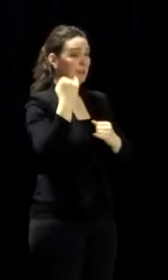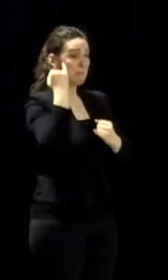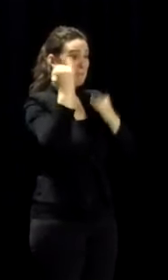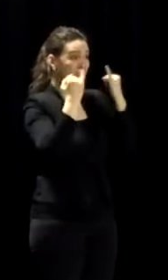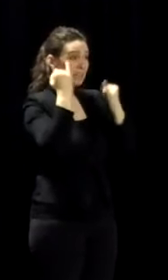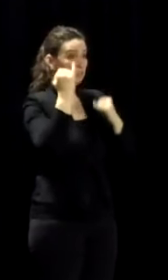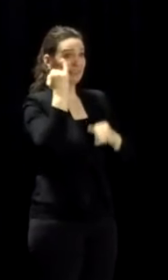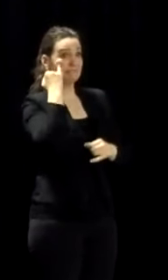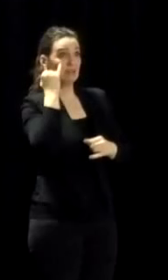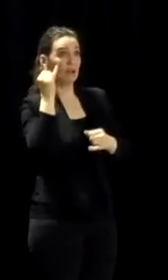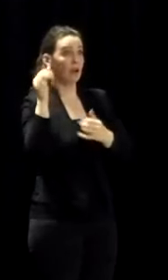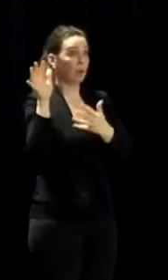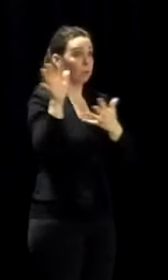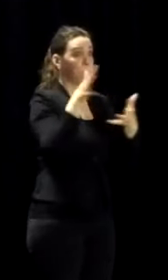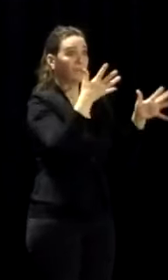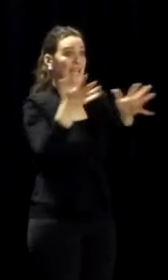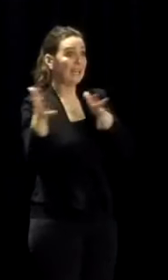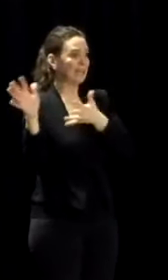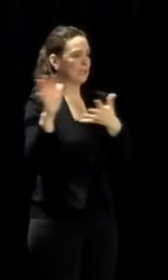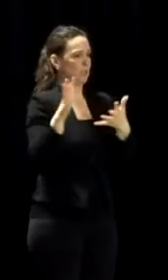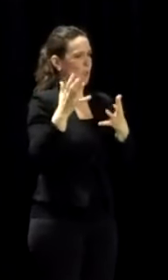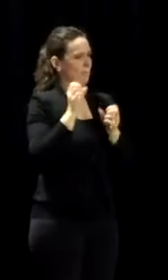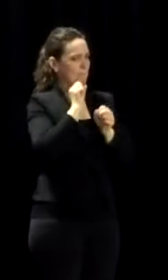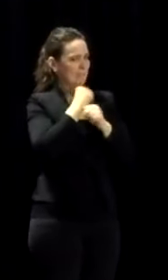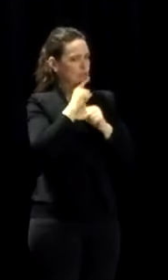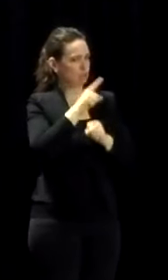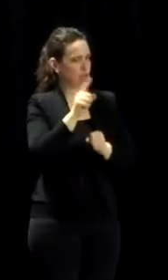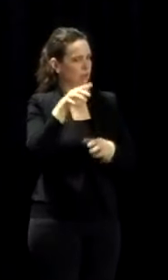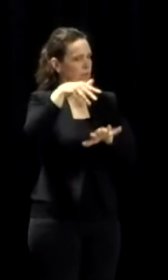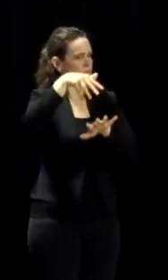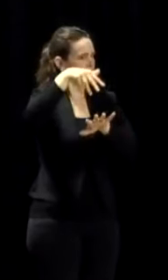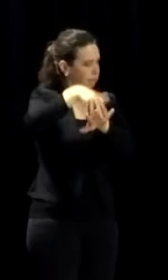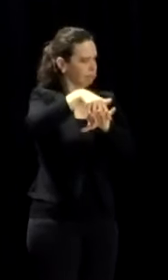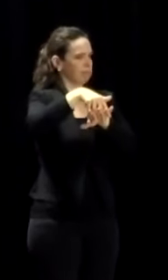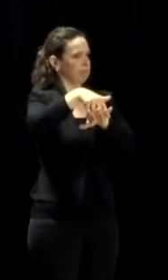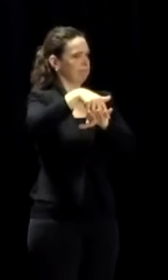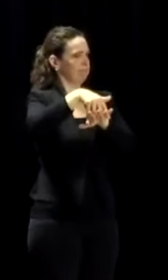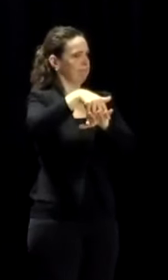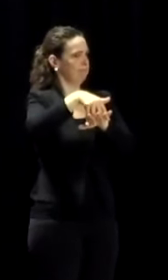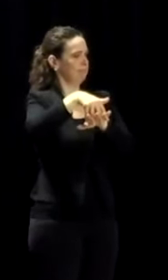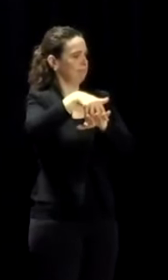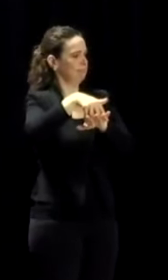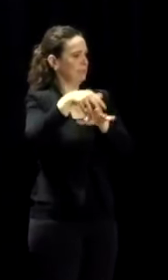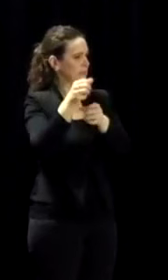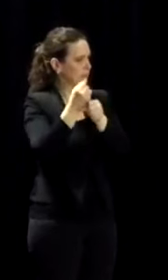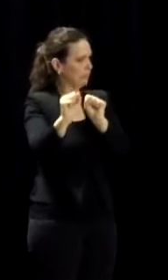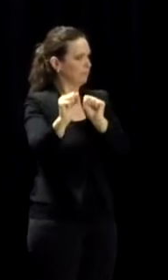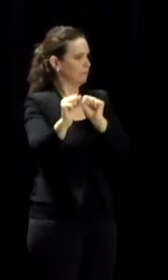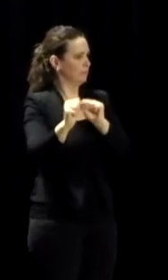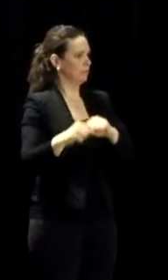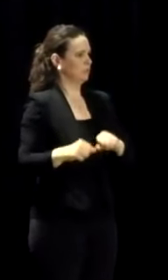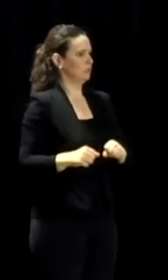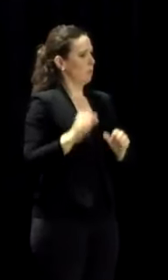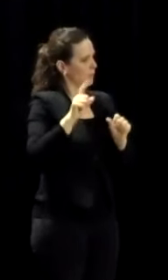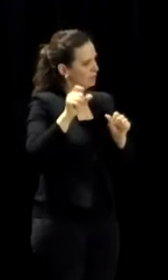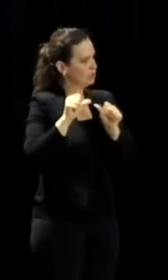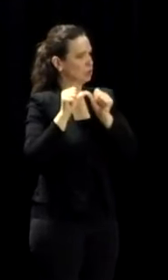challenge. So I called the state and just put everybody on notice on that, and I've talked to the contractor. There's